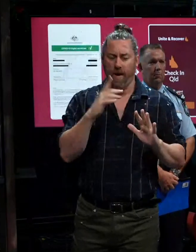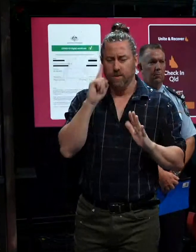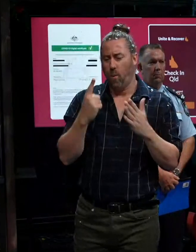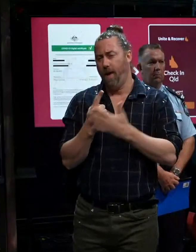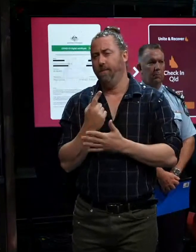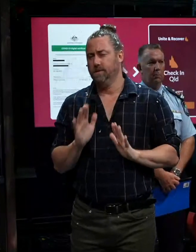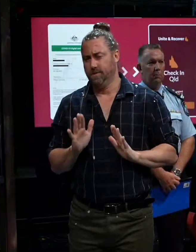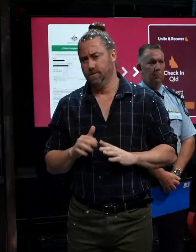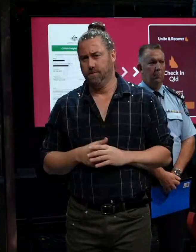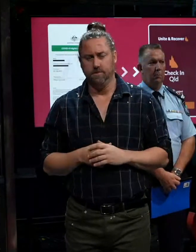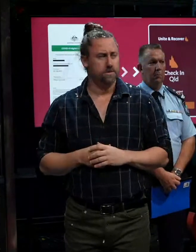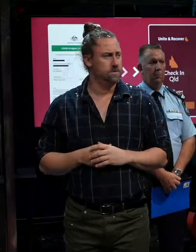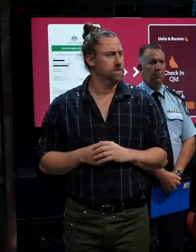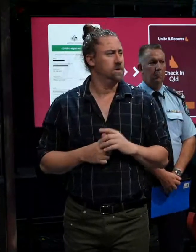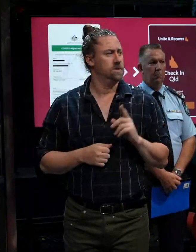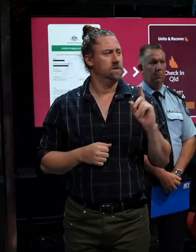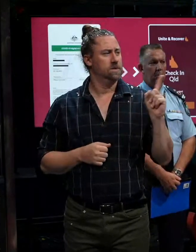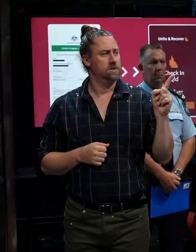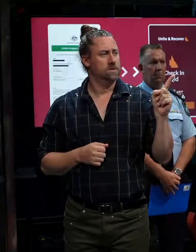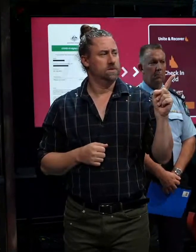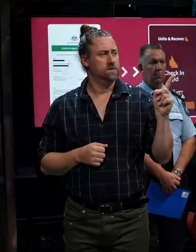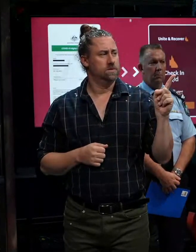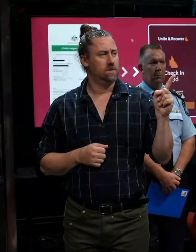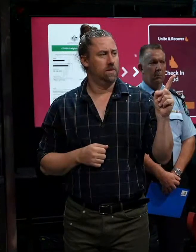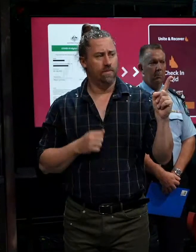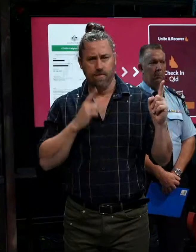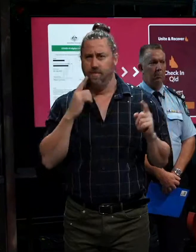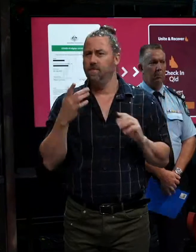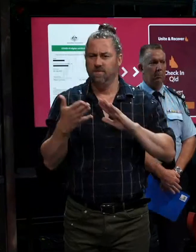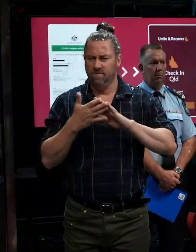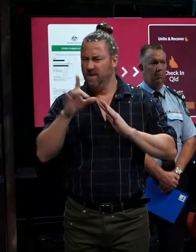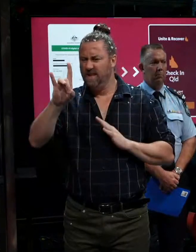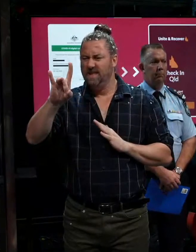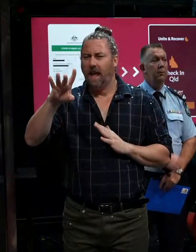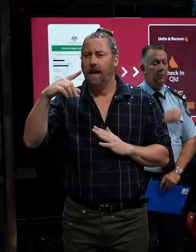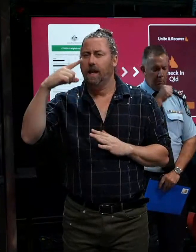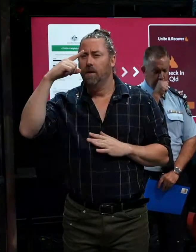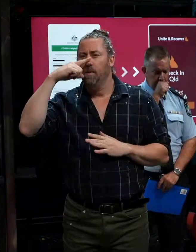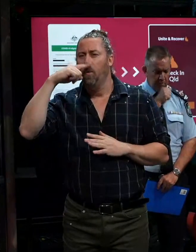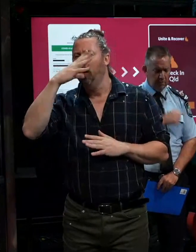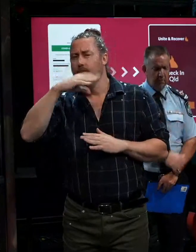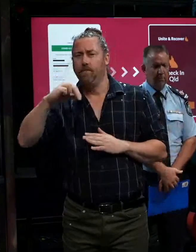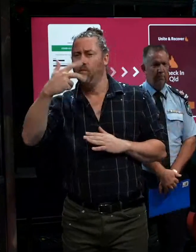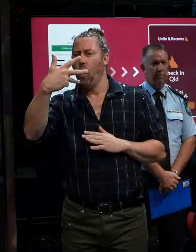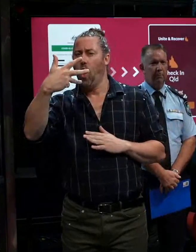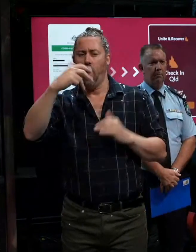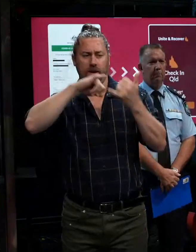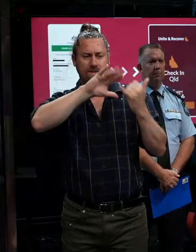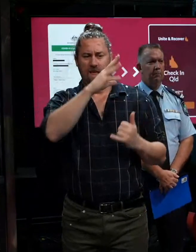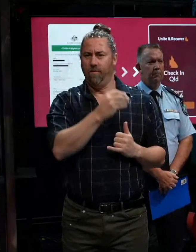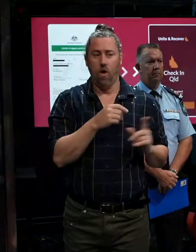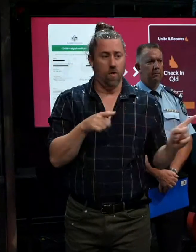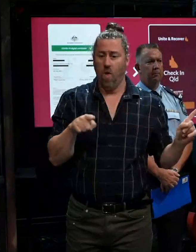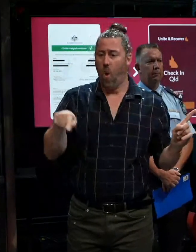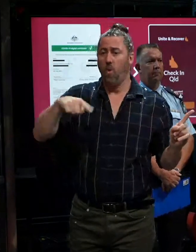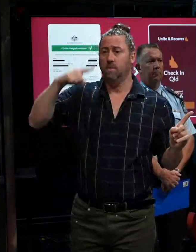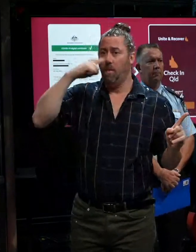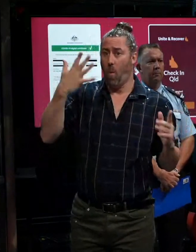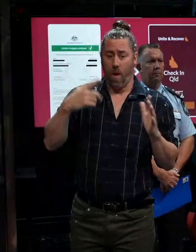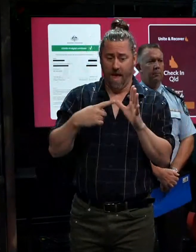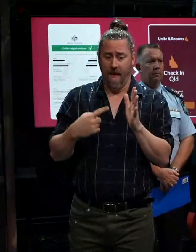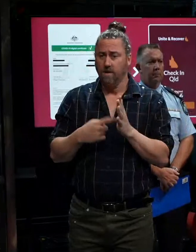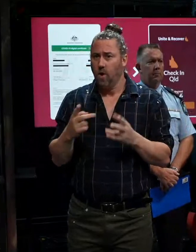And I just want to check the people, you said there were fewer than 10 people who come in from those African countries. Where are they in hotel quarantine?